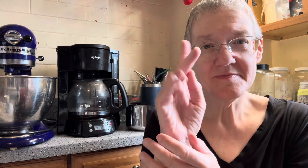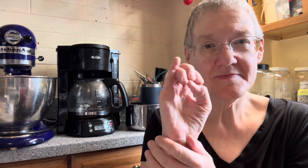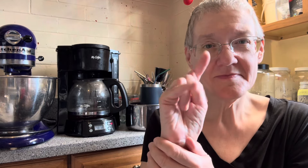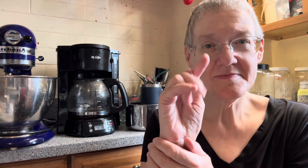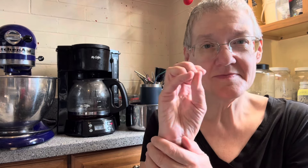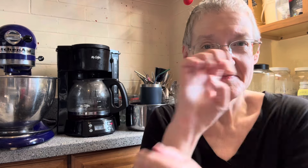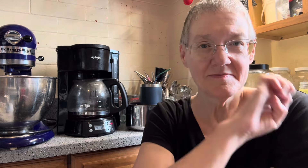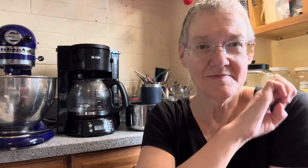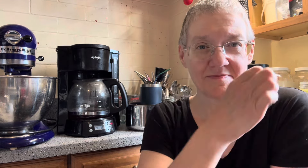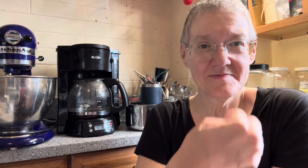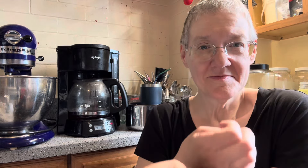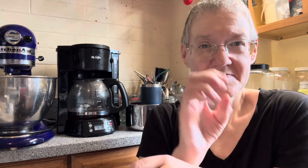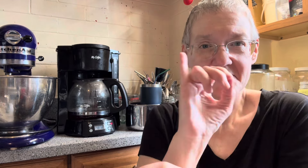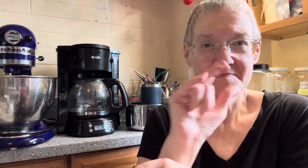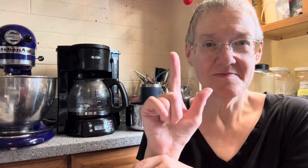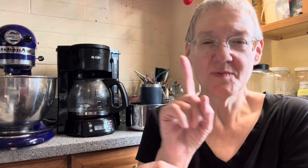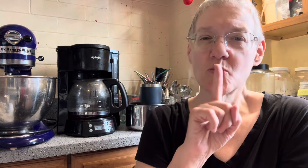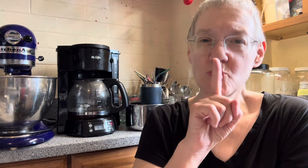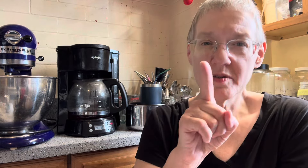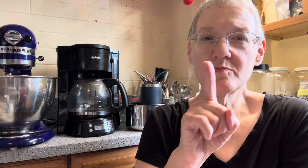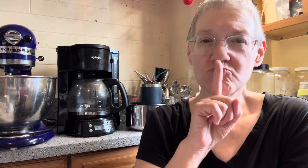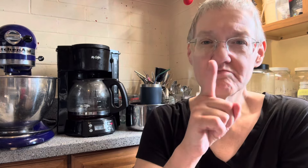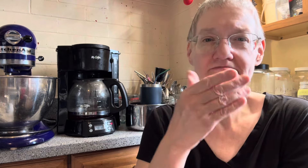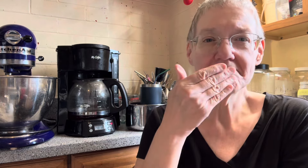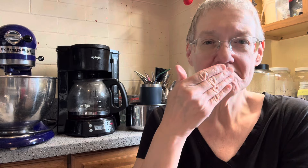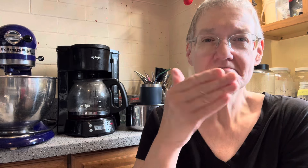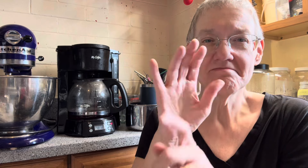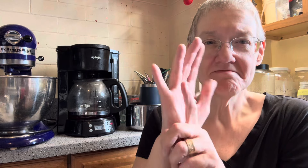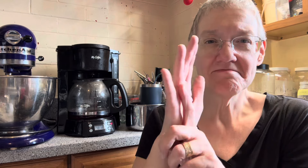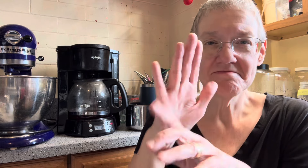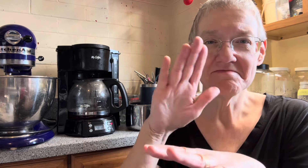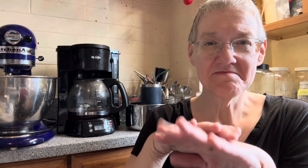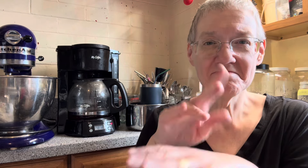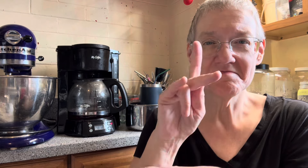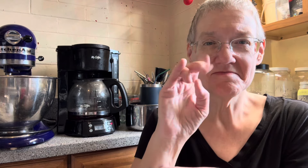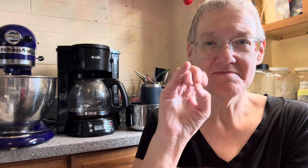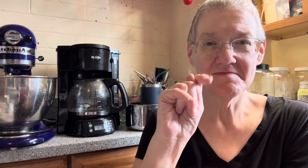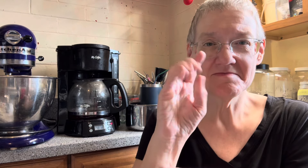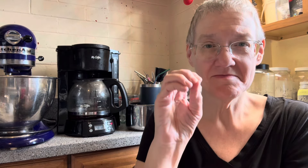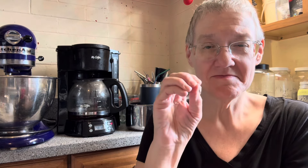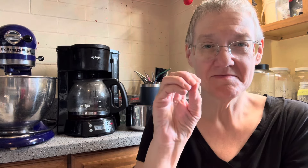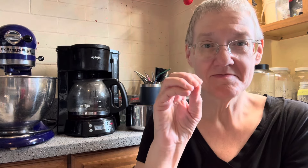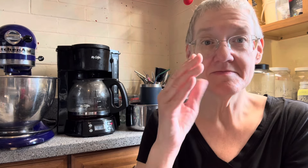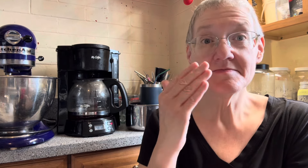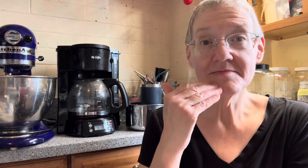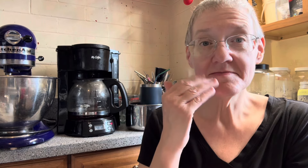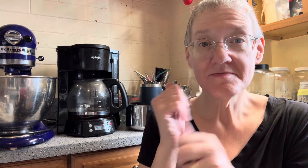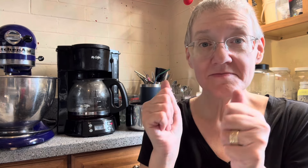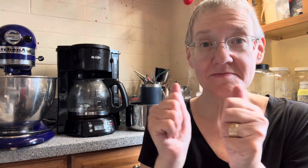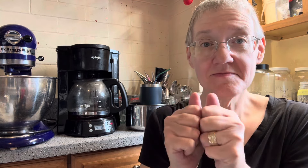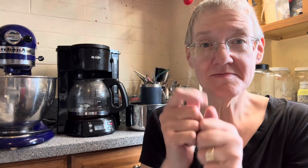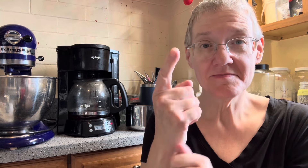which is a fast-burning keto energy. It's really popular on a keto diet.